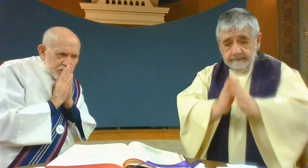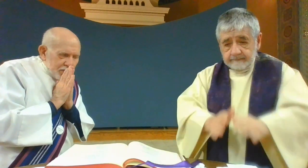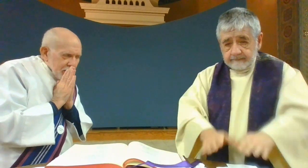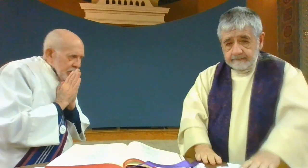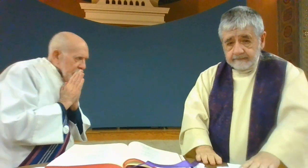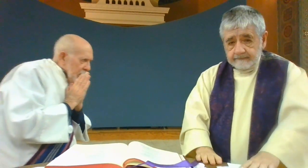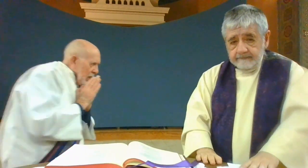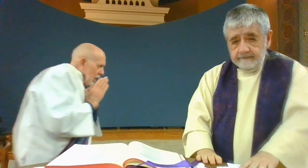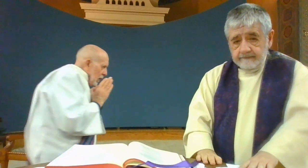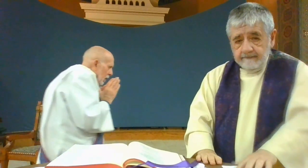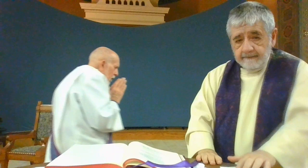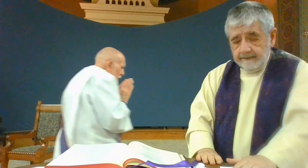Amen.